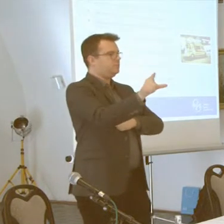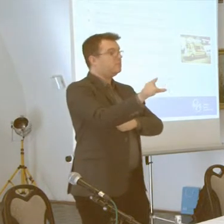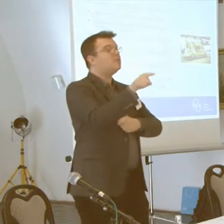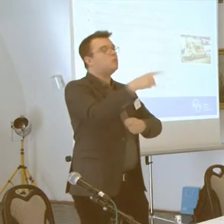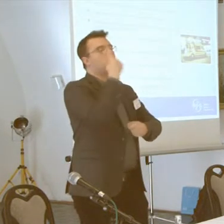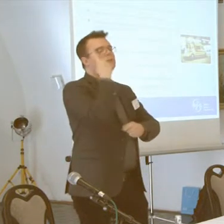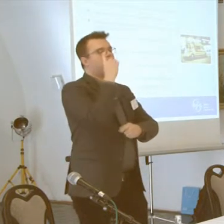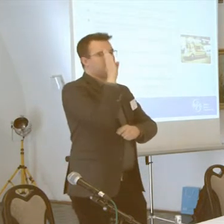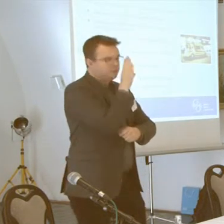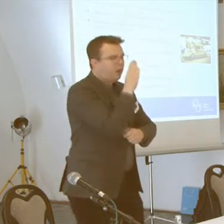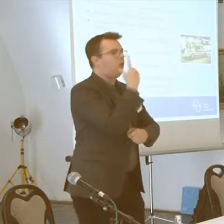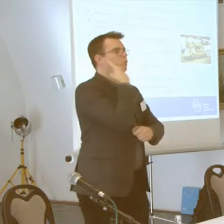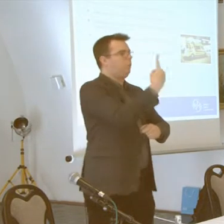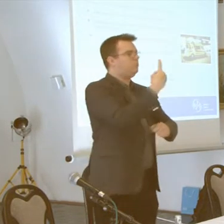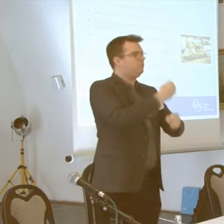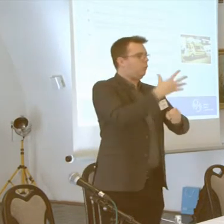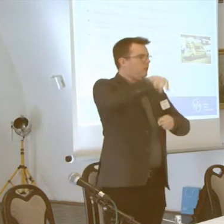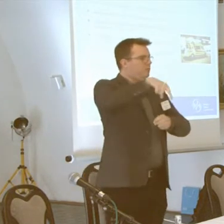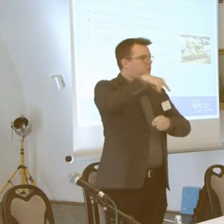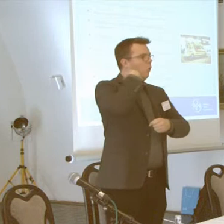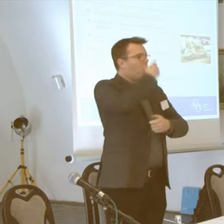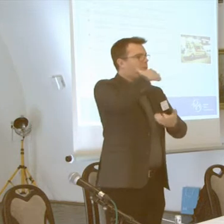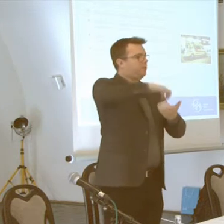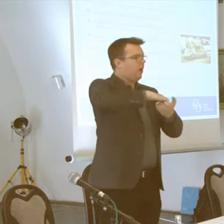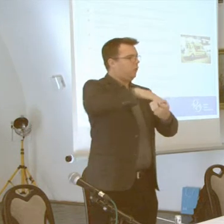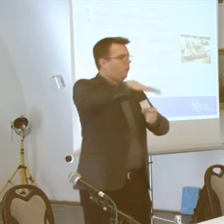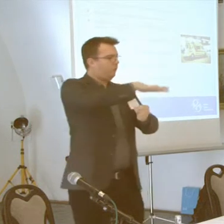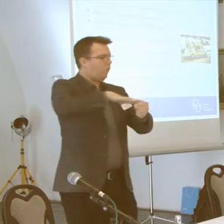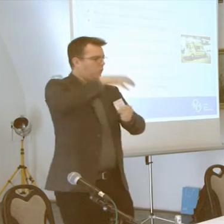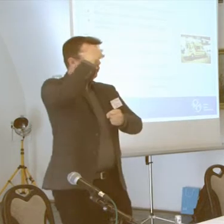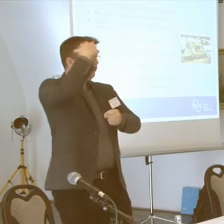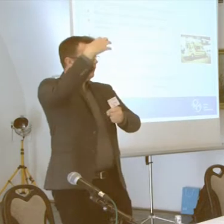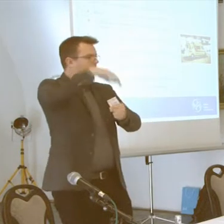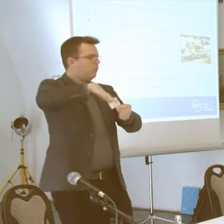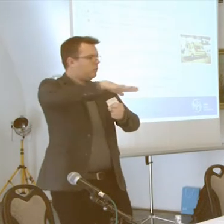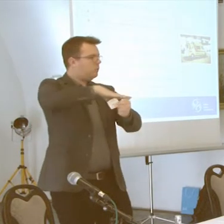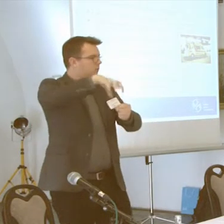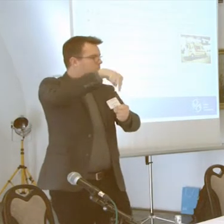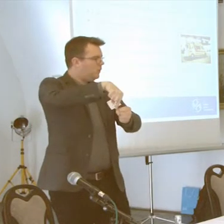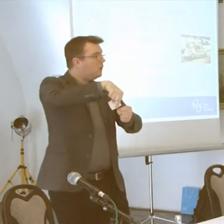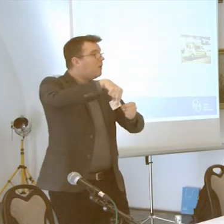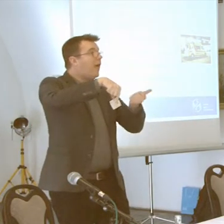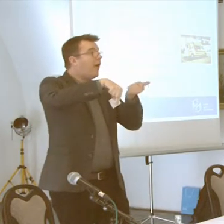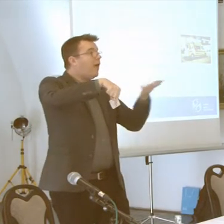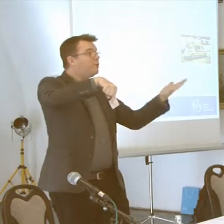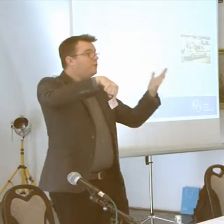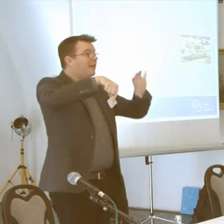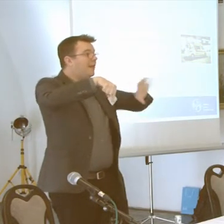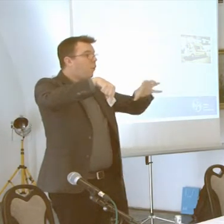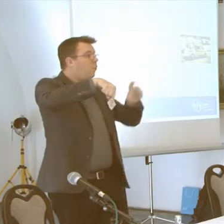send an SMS, but fortunately, it's only possible in the capital of Denmark, in Copenhagen.